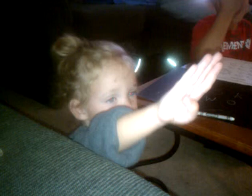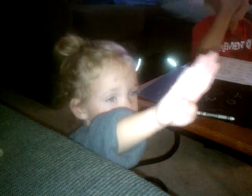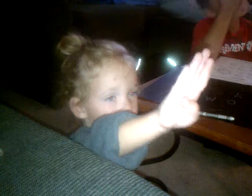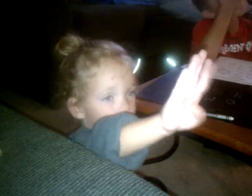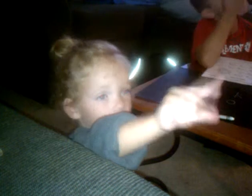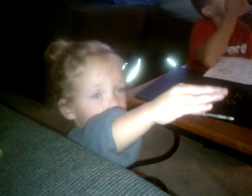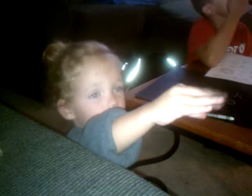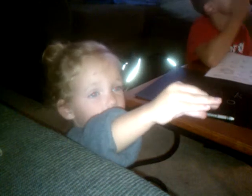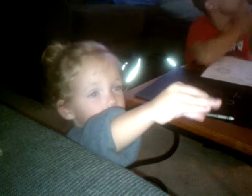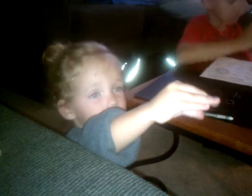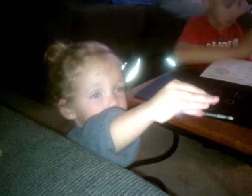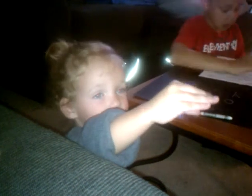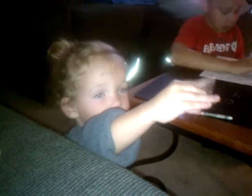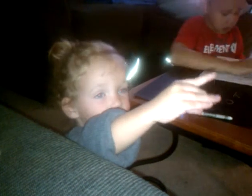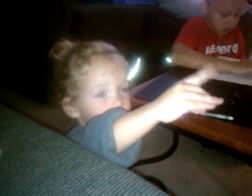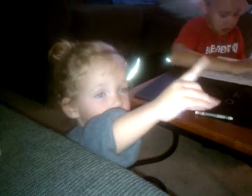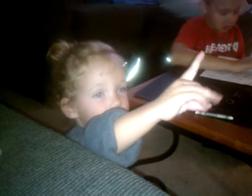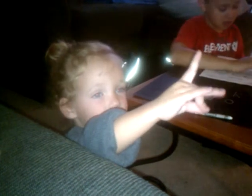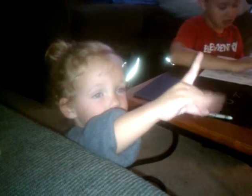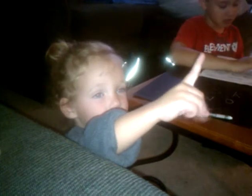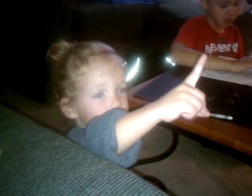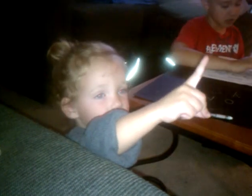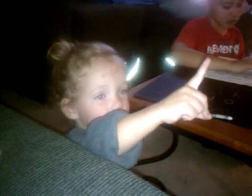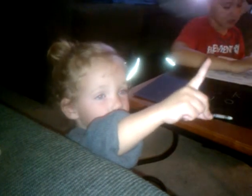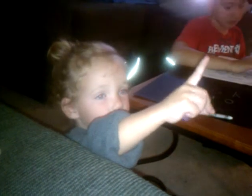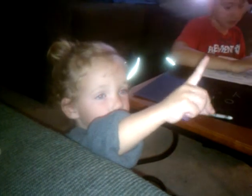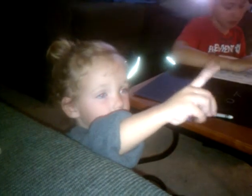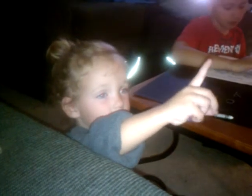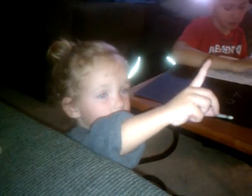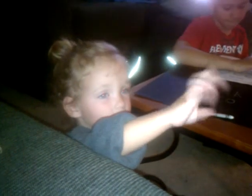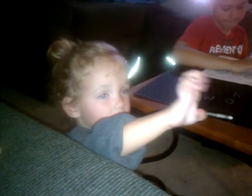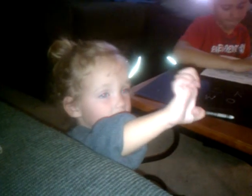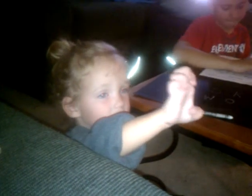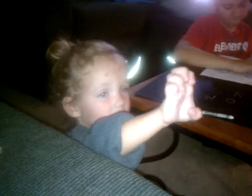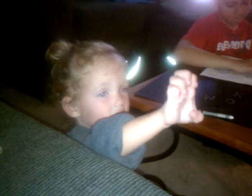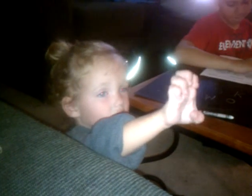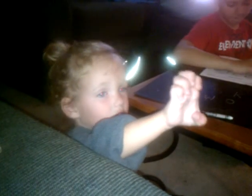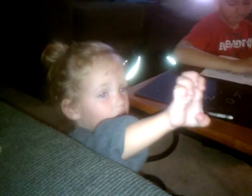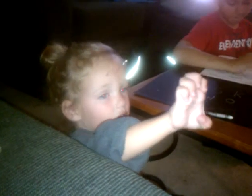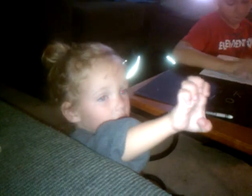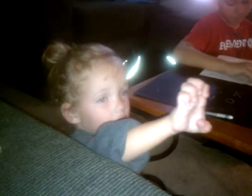C, D, E, F,